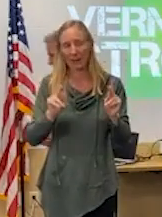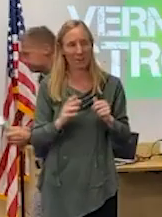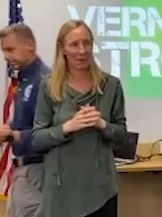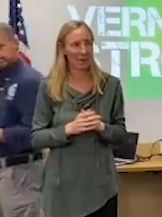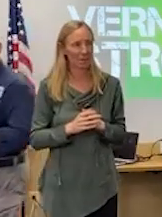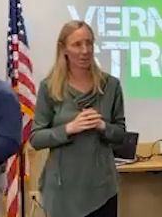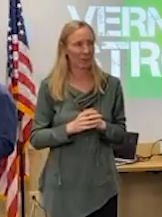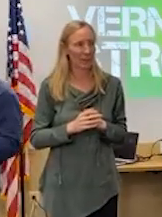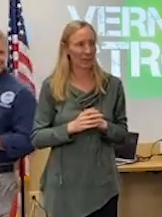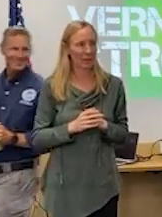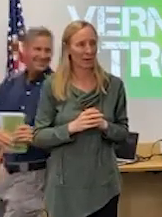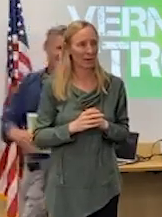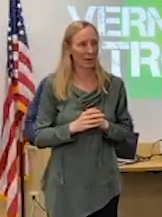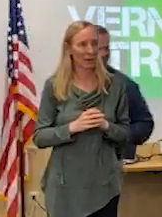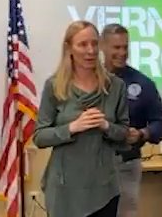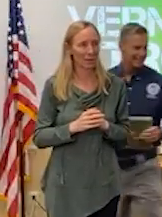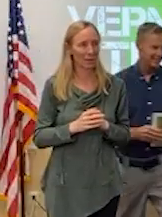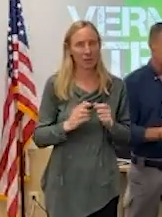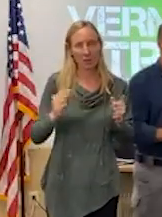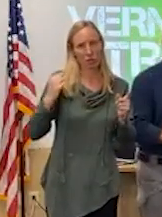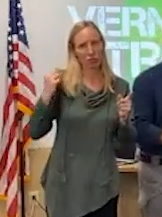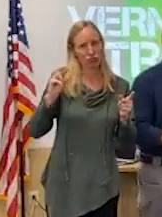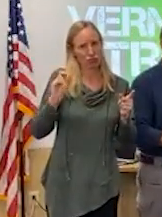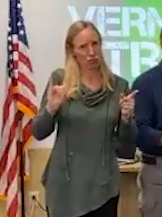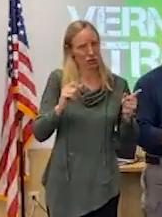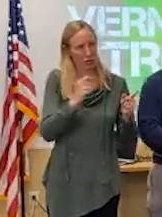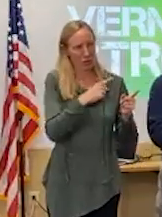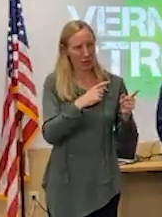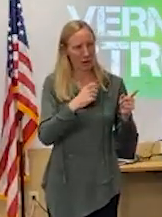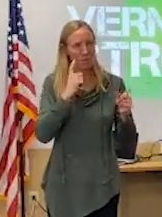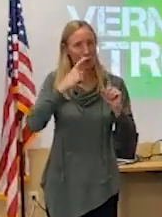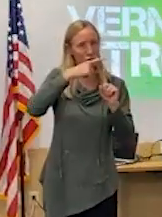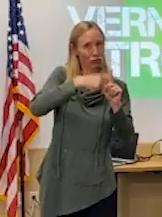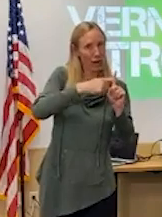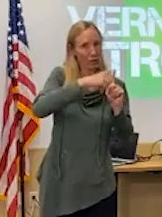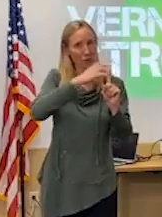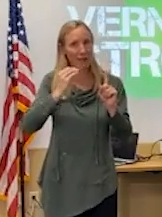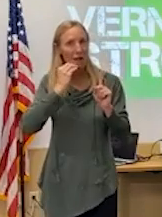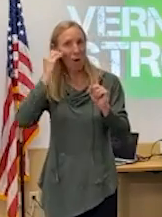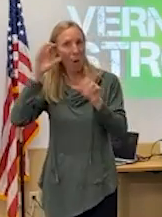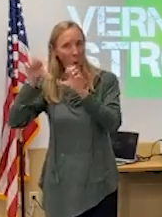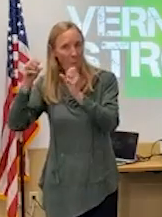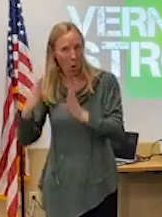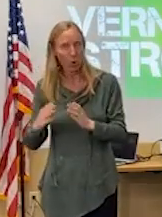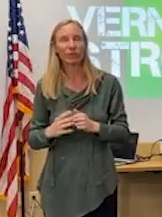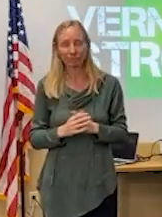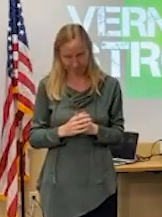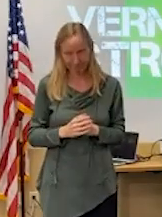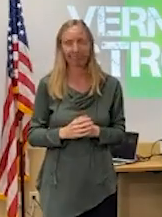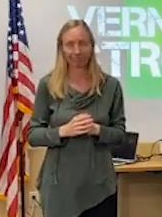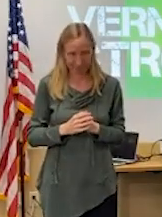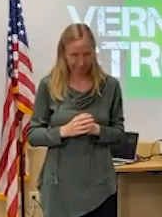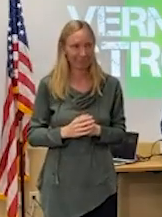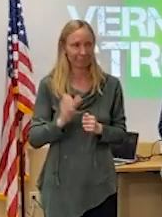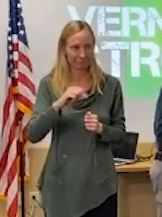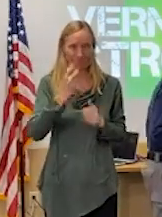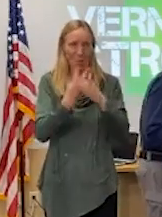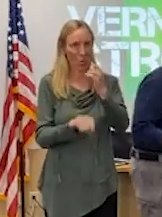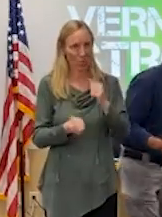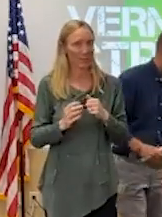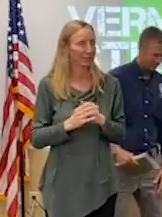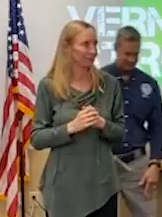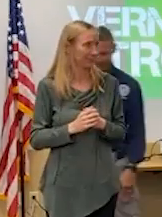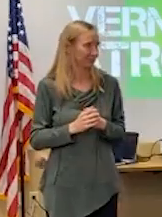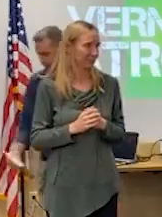And that's, sorry, William, is that for both renters and homeowners? Yes. To be eligible? Okay. Yes. Thank you very much, sir.